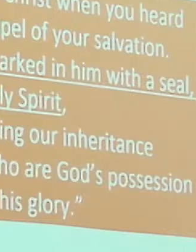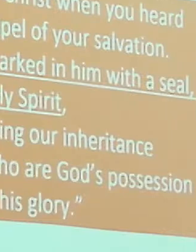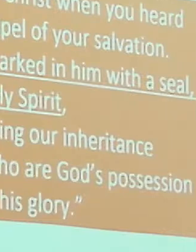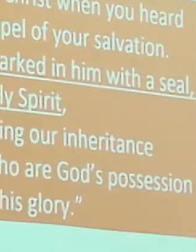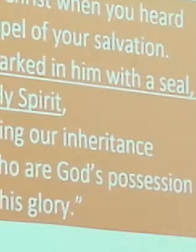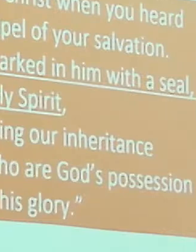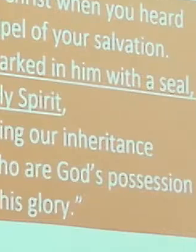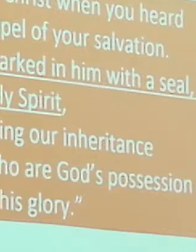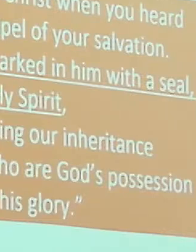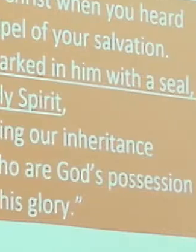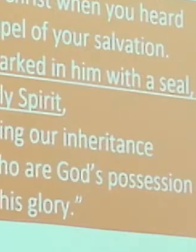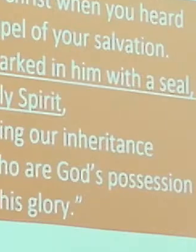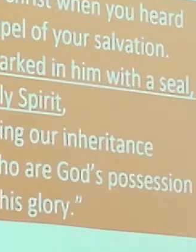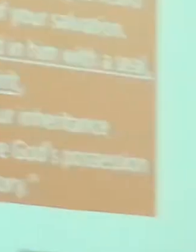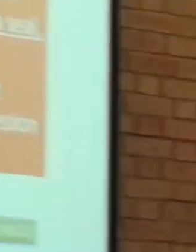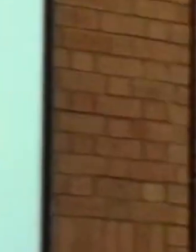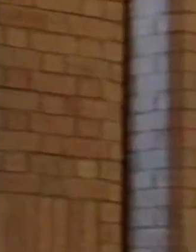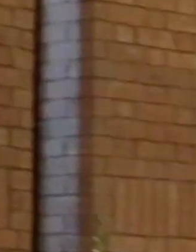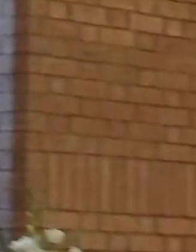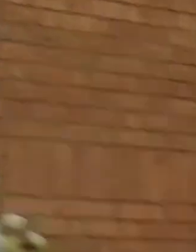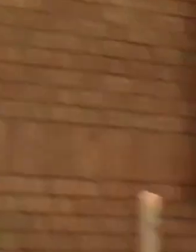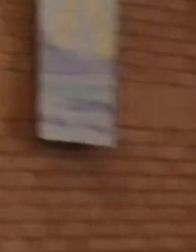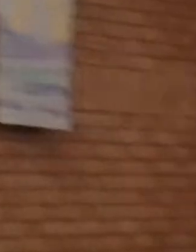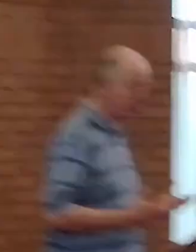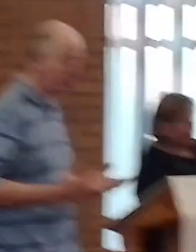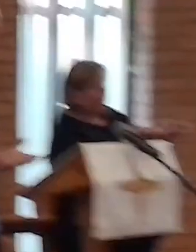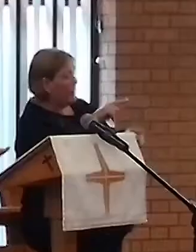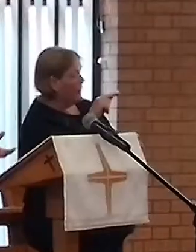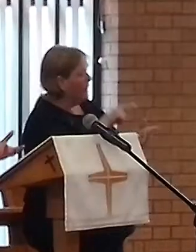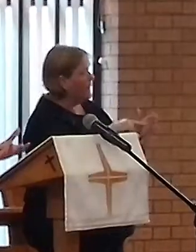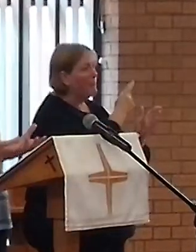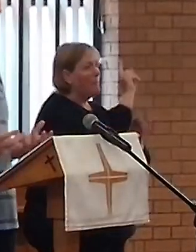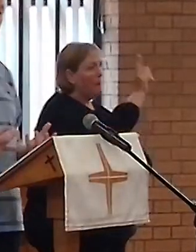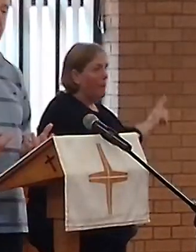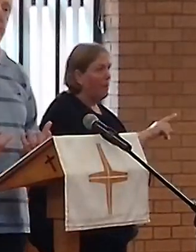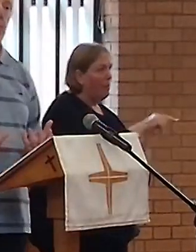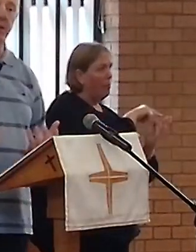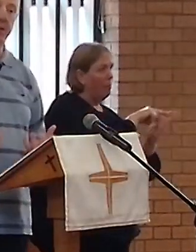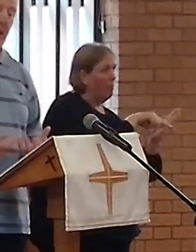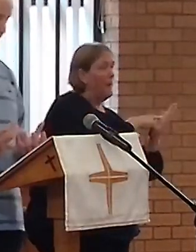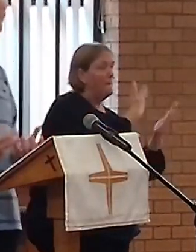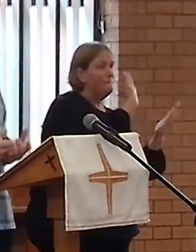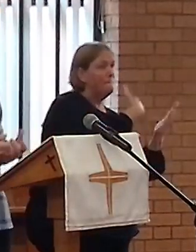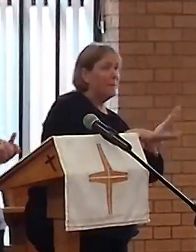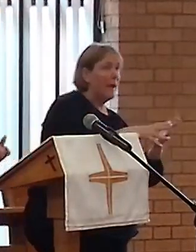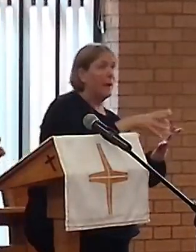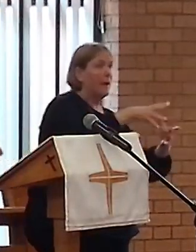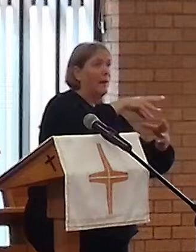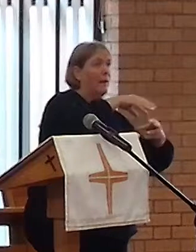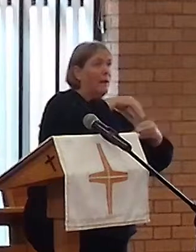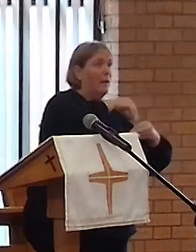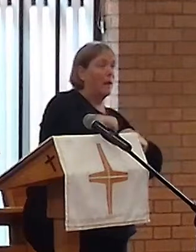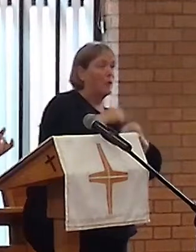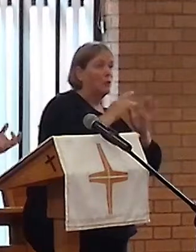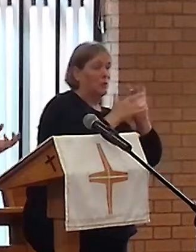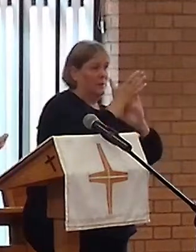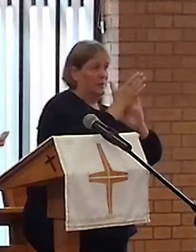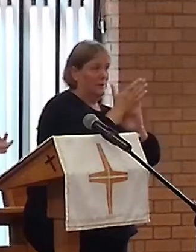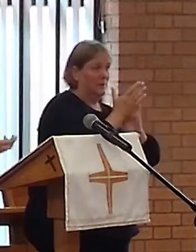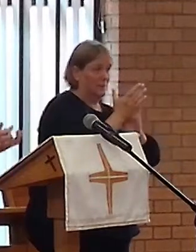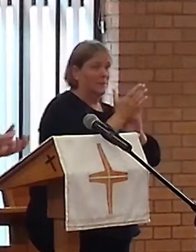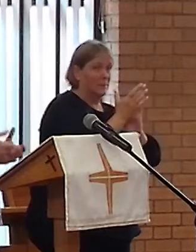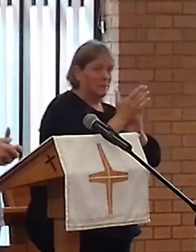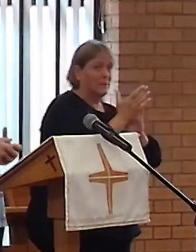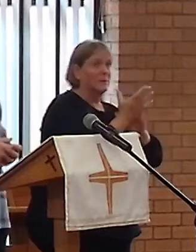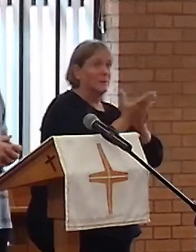This is who Paul is addressing when he writes to the Ephesians, these people who have accepted Christ, who have started